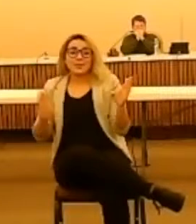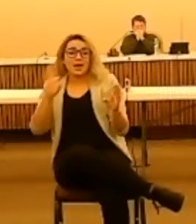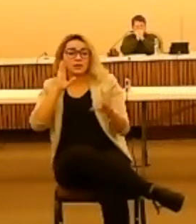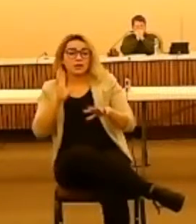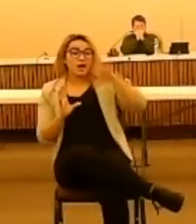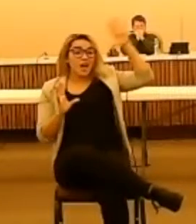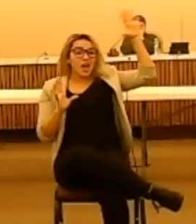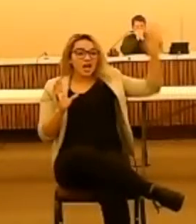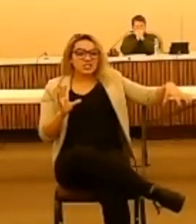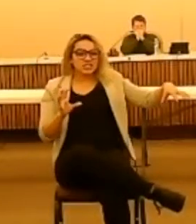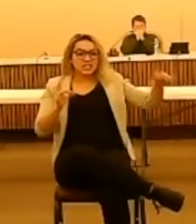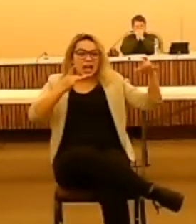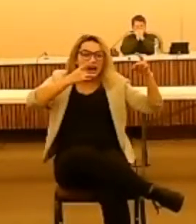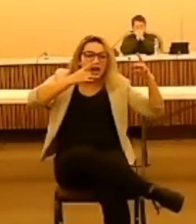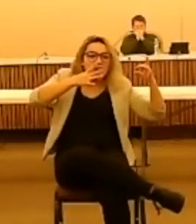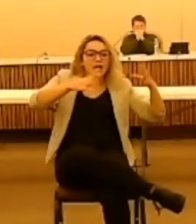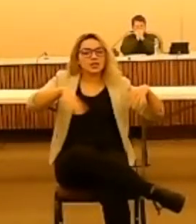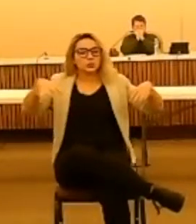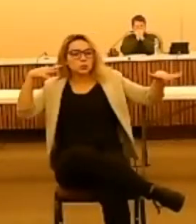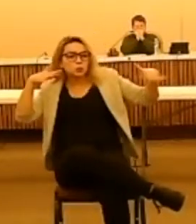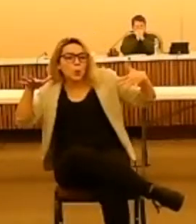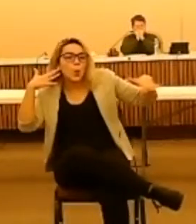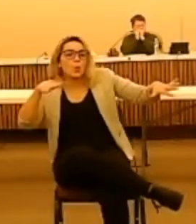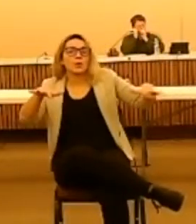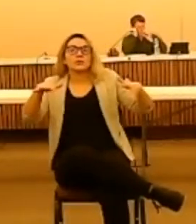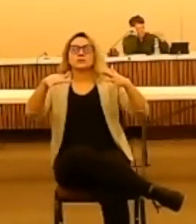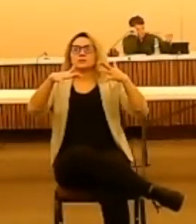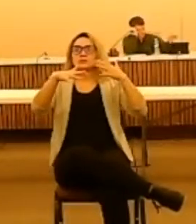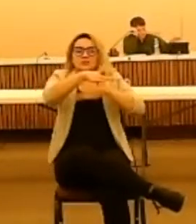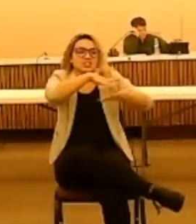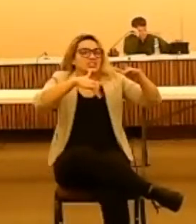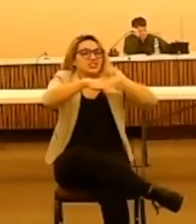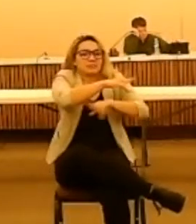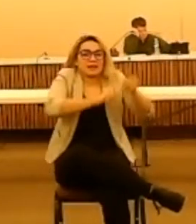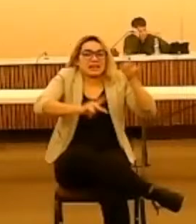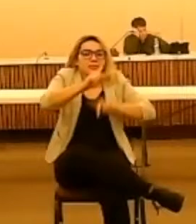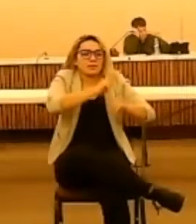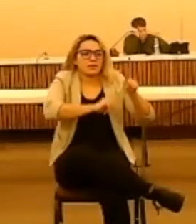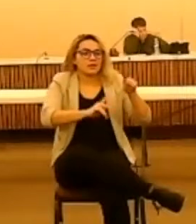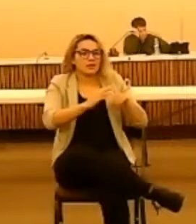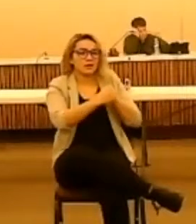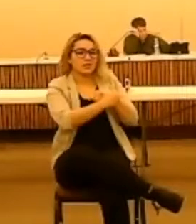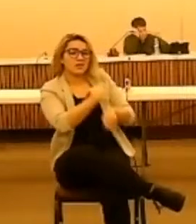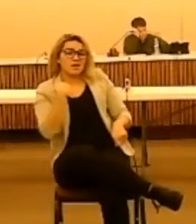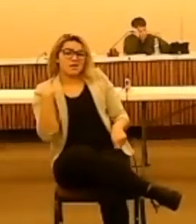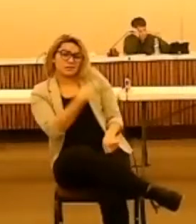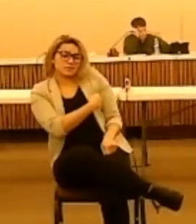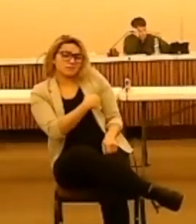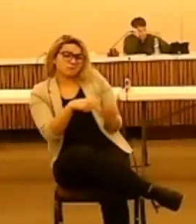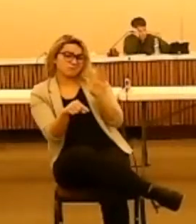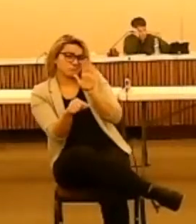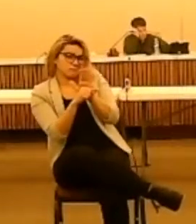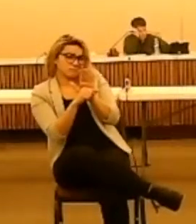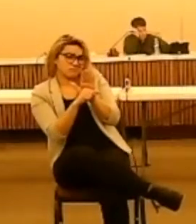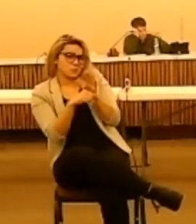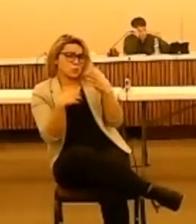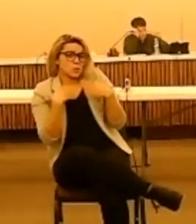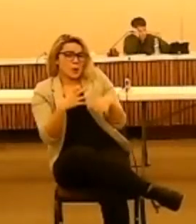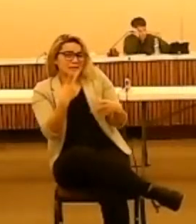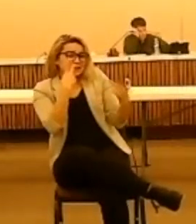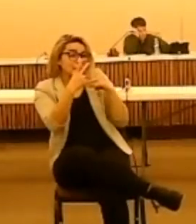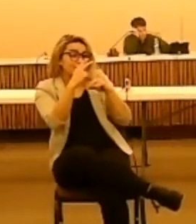noise pollution, etc., causing significant adverse impact on our home to see buildings instead of